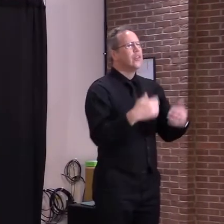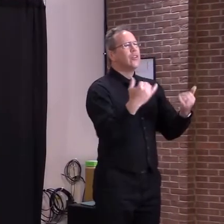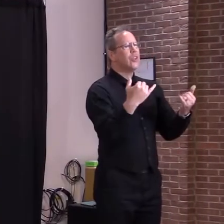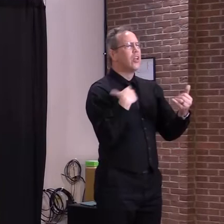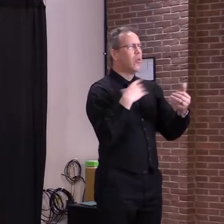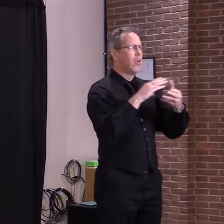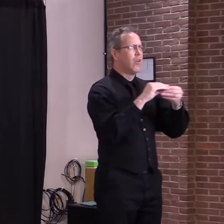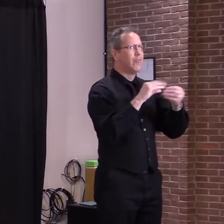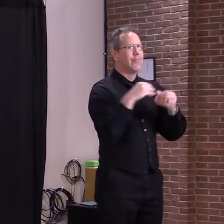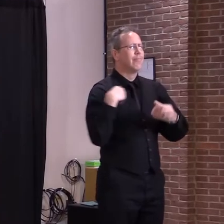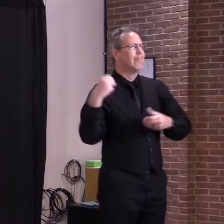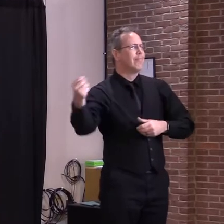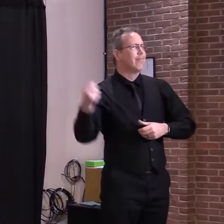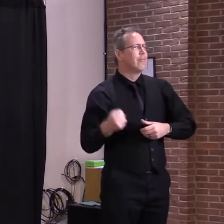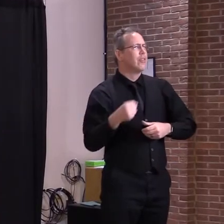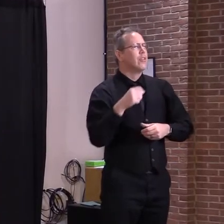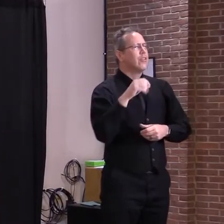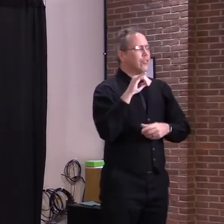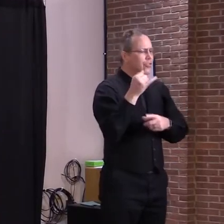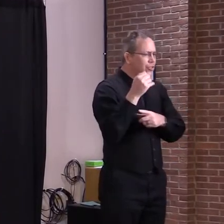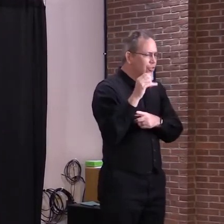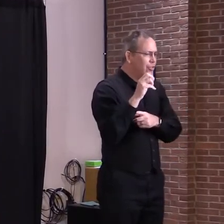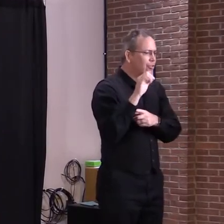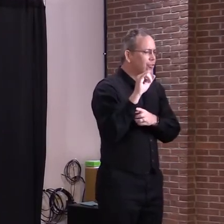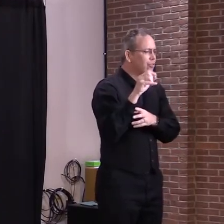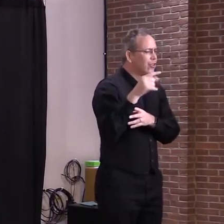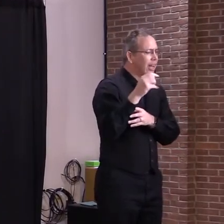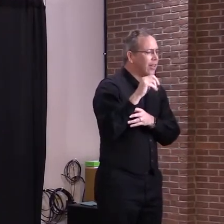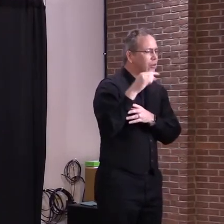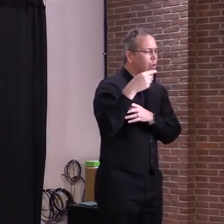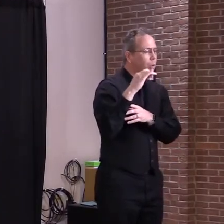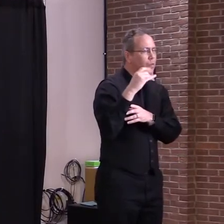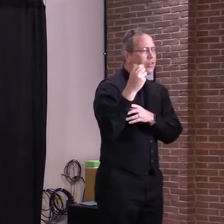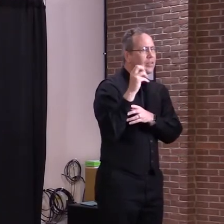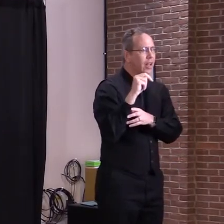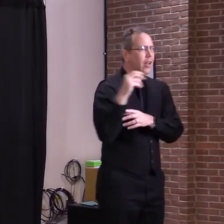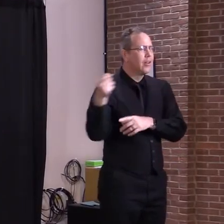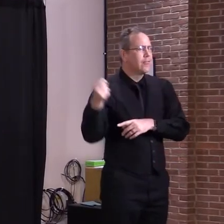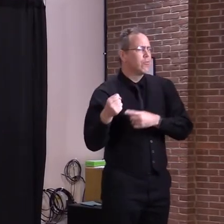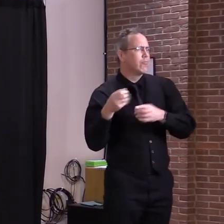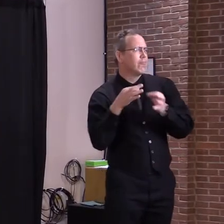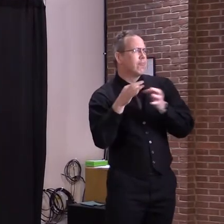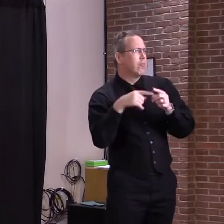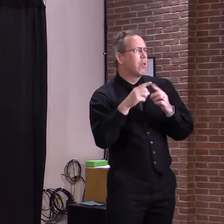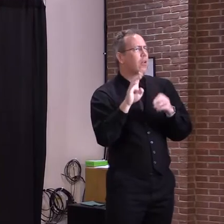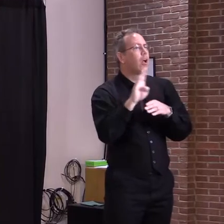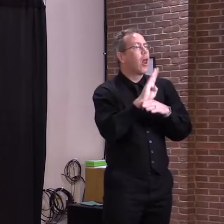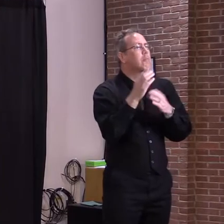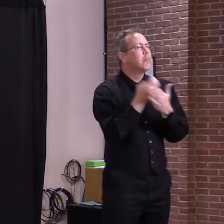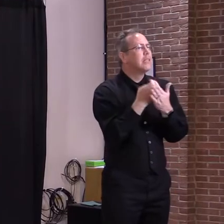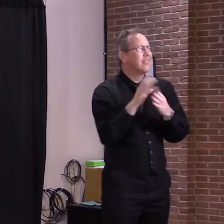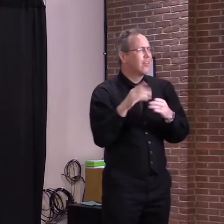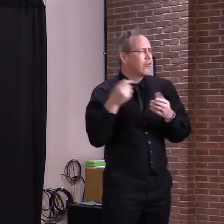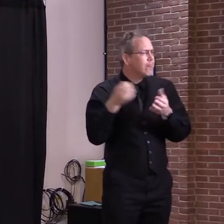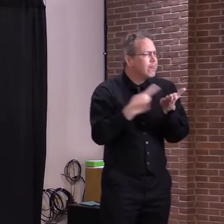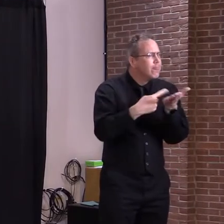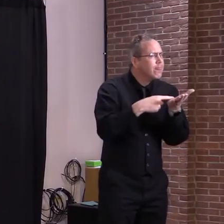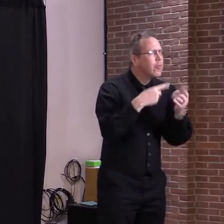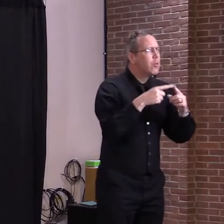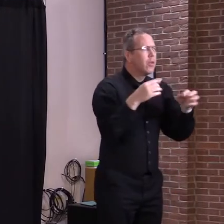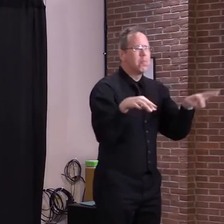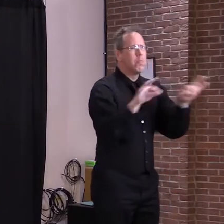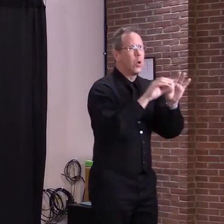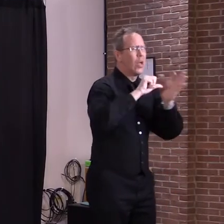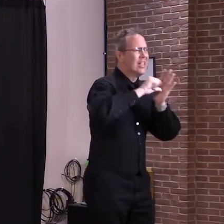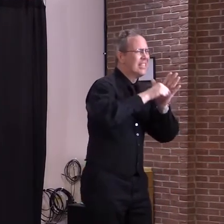Economic Development Commissioner Joan Goldstein, because I want to talk about the importance of making investments that will help strengthen and